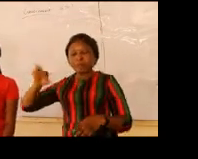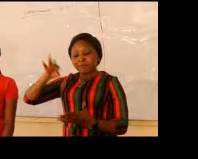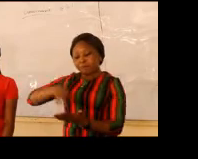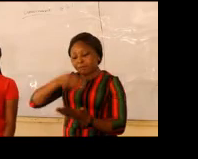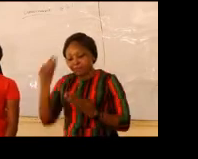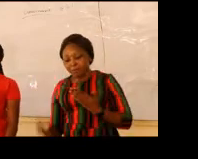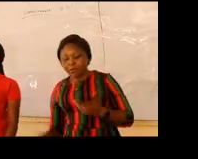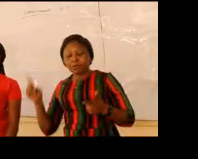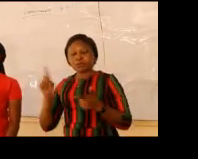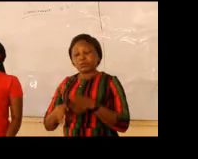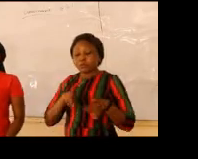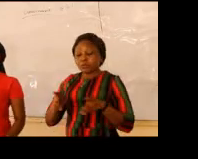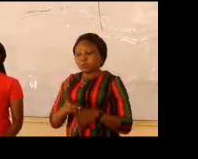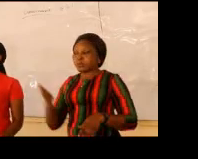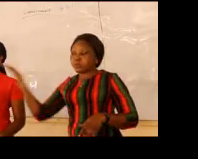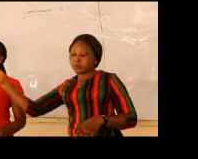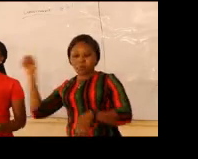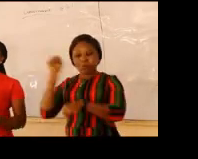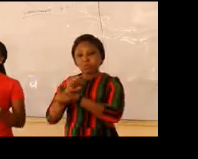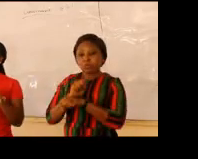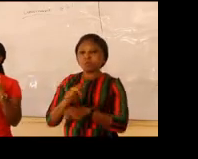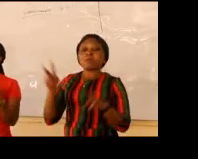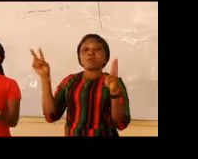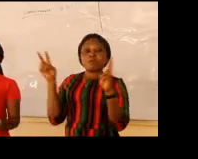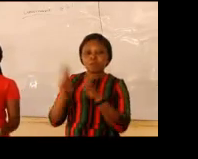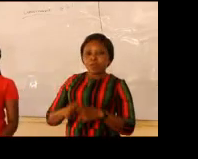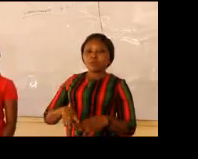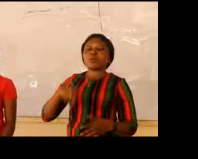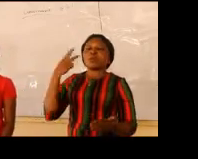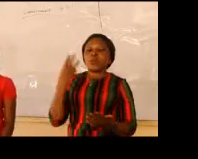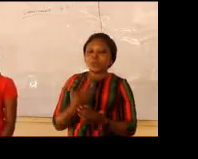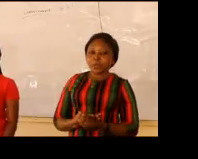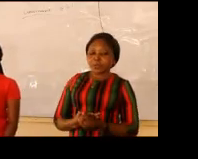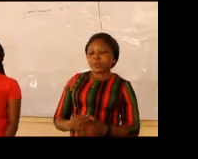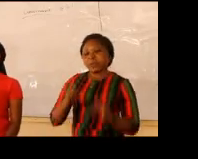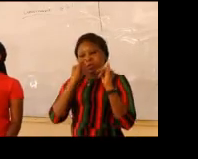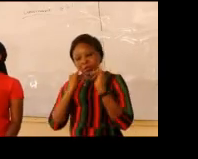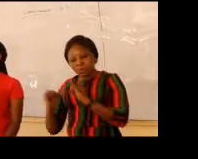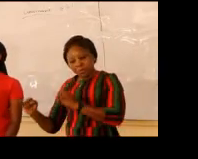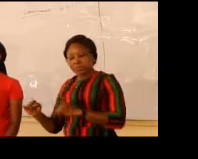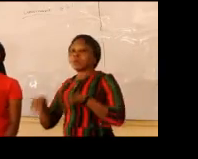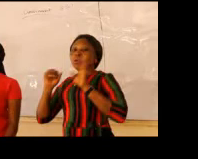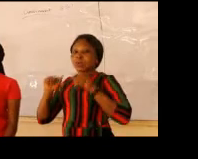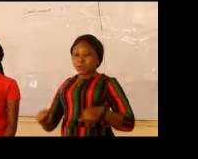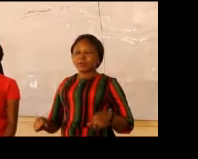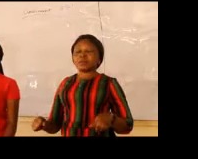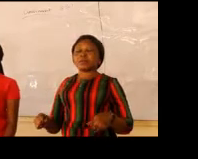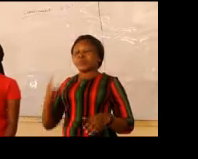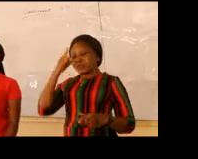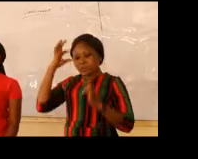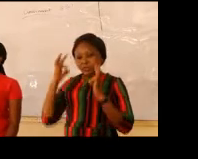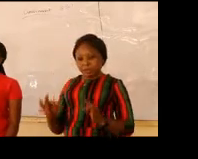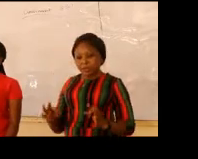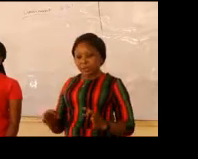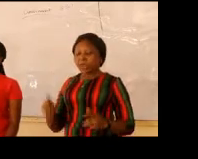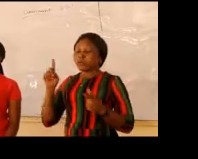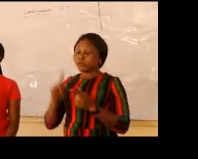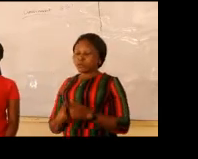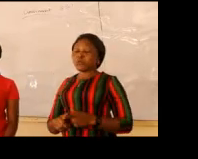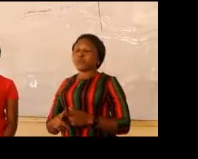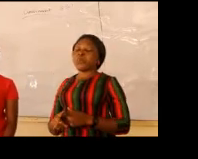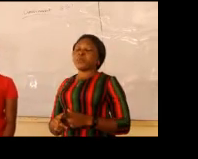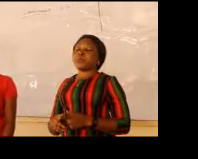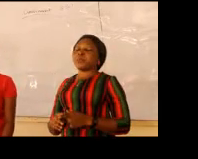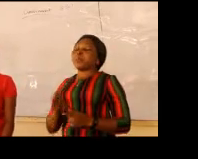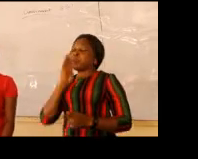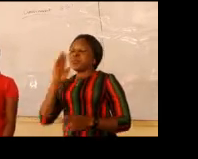well. So some people an individual can decide to get involved in a political activity to correct the